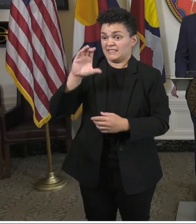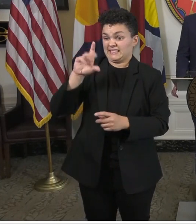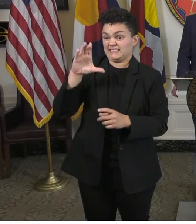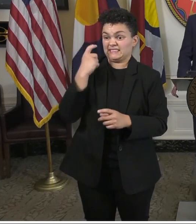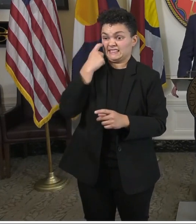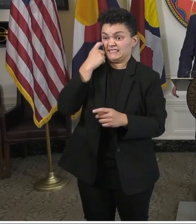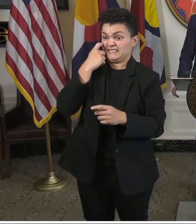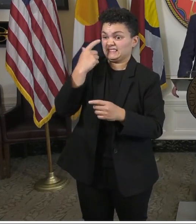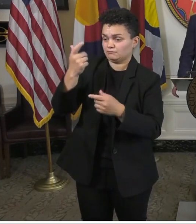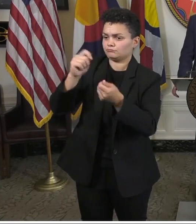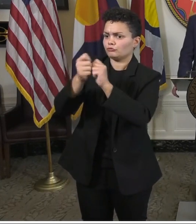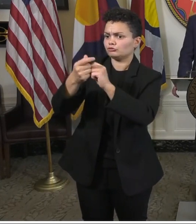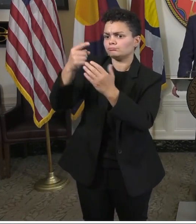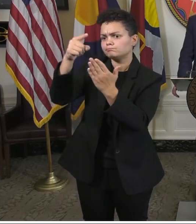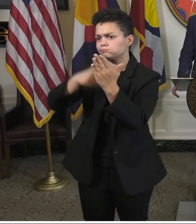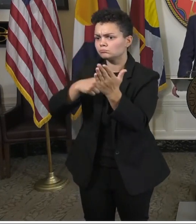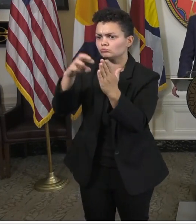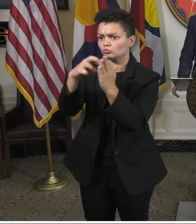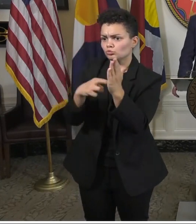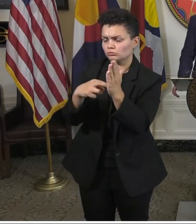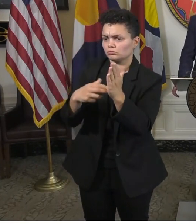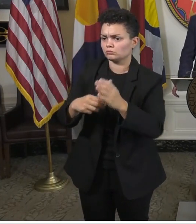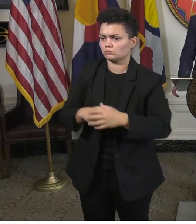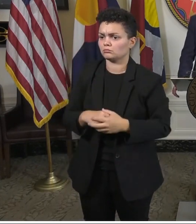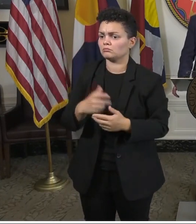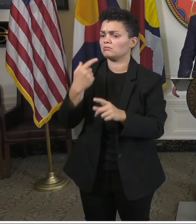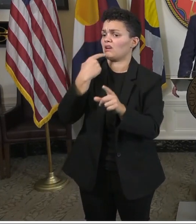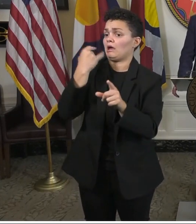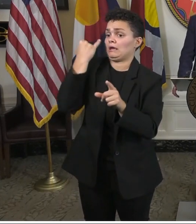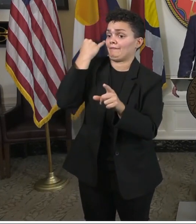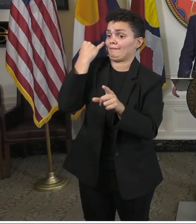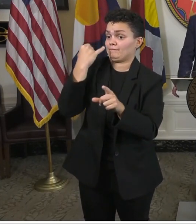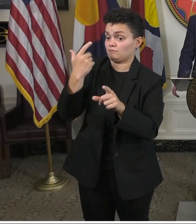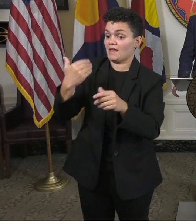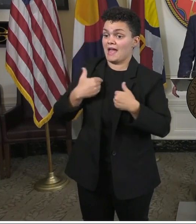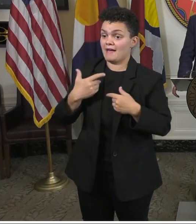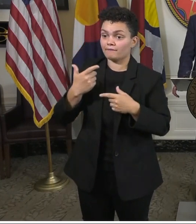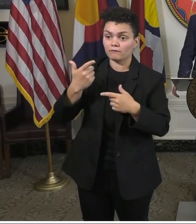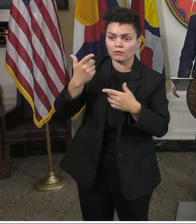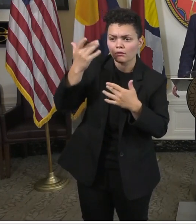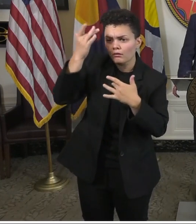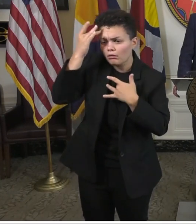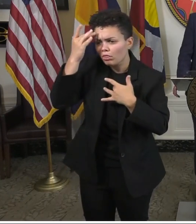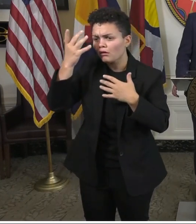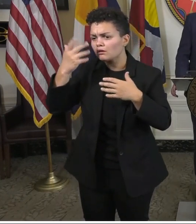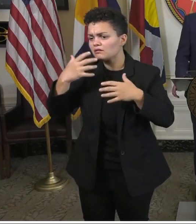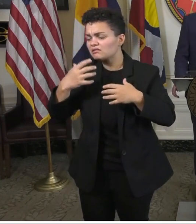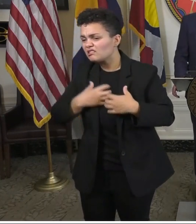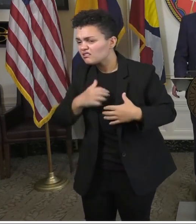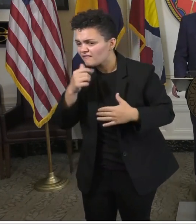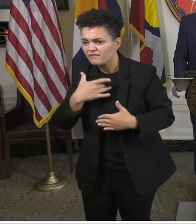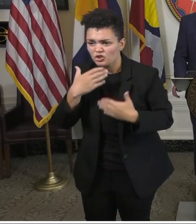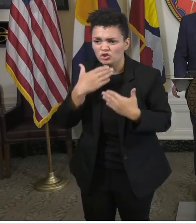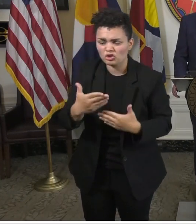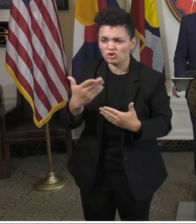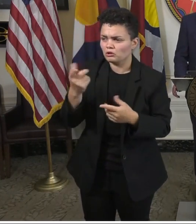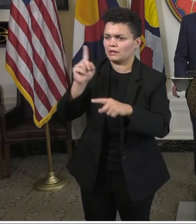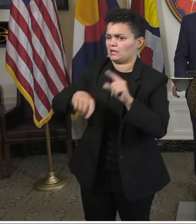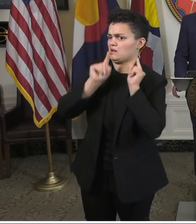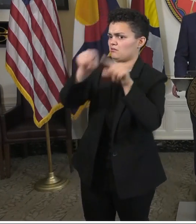show symptoms, not if you're asymptomatic. Mm-hmm. And there were a great many cases up there